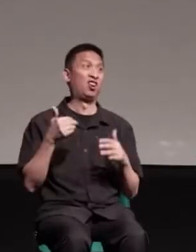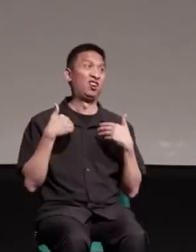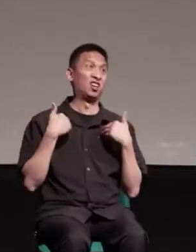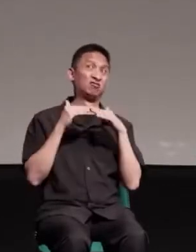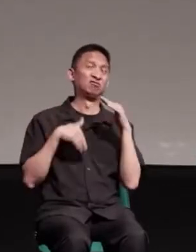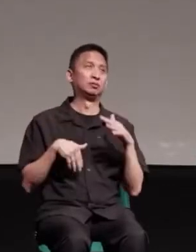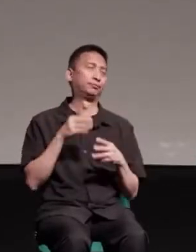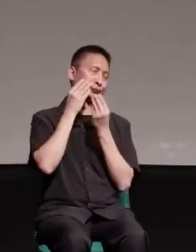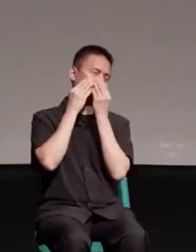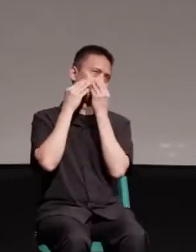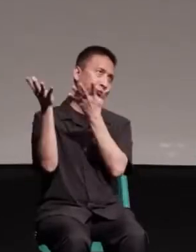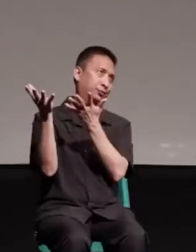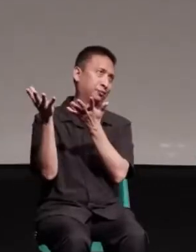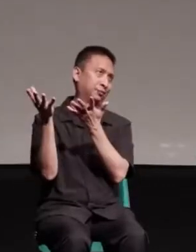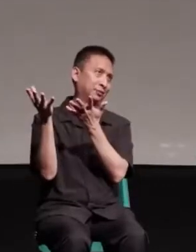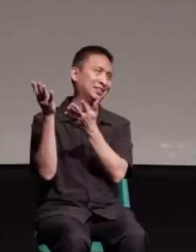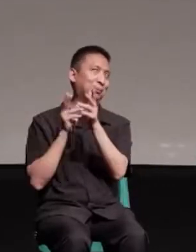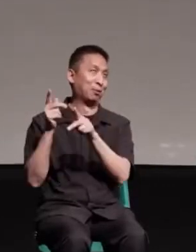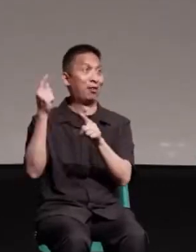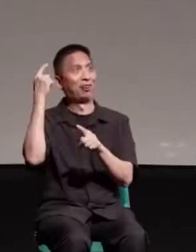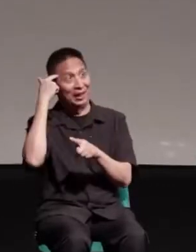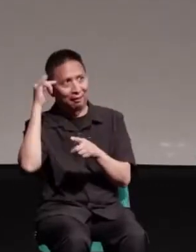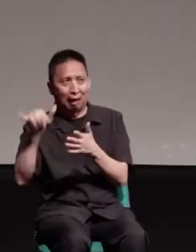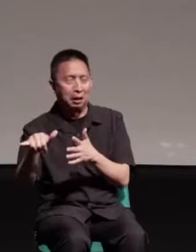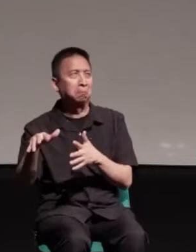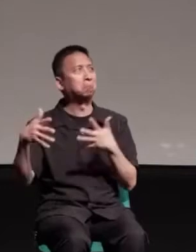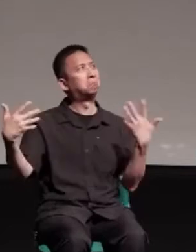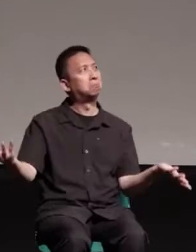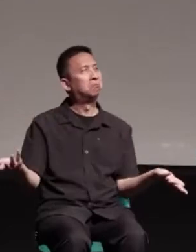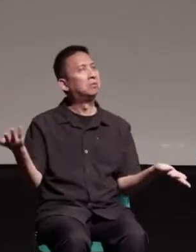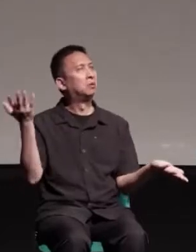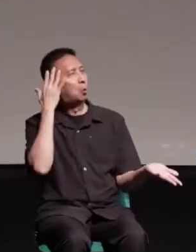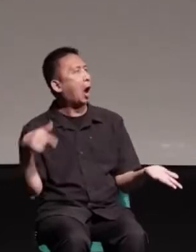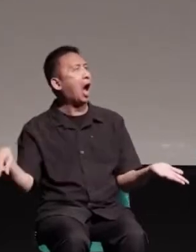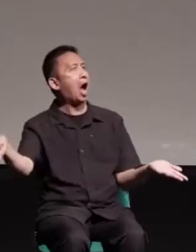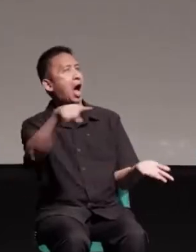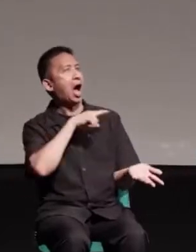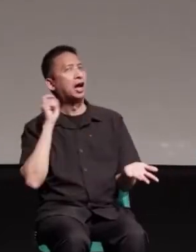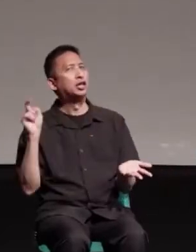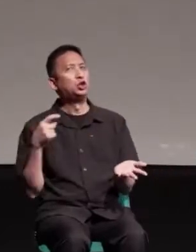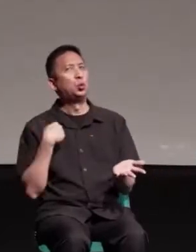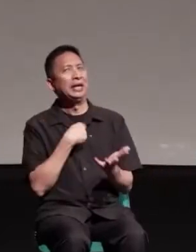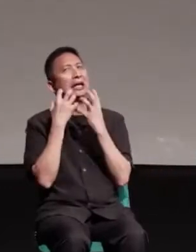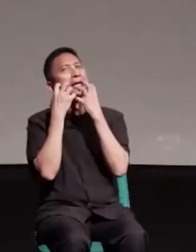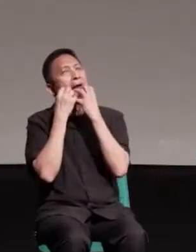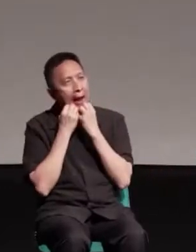media. So I'd actually love to hear from everyone. Why should we care about public